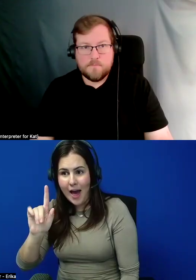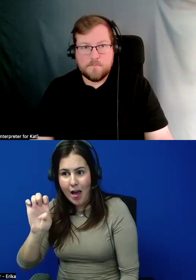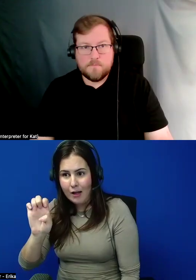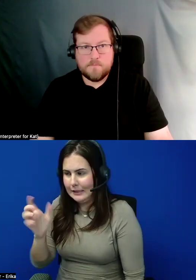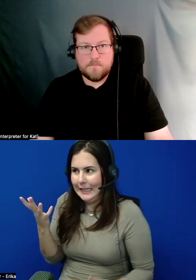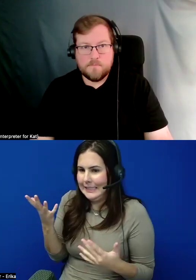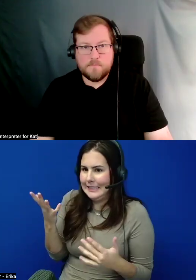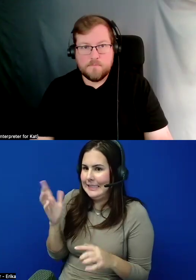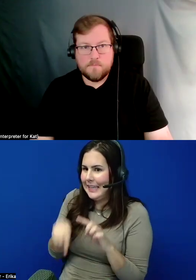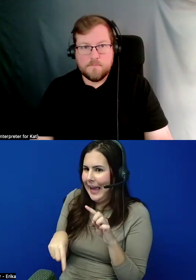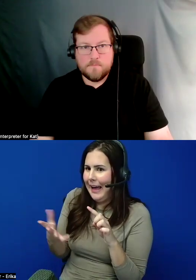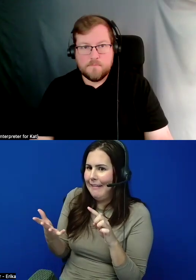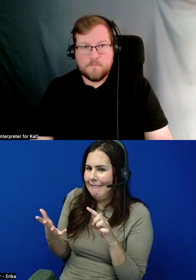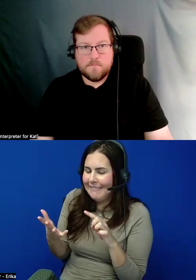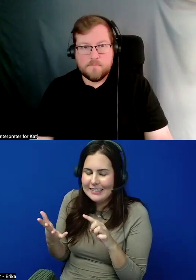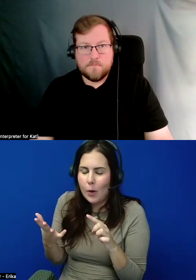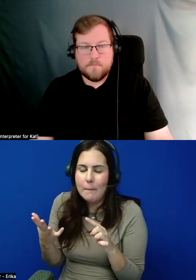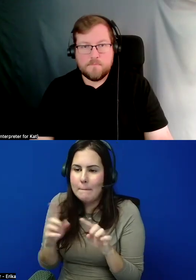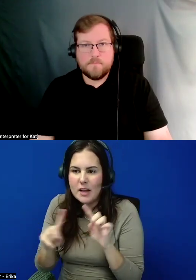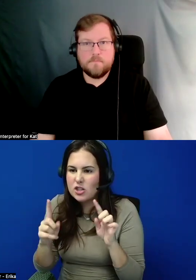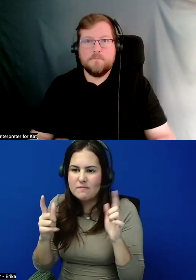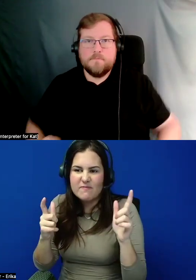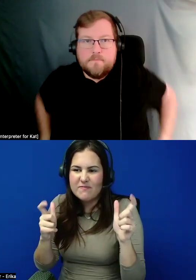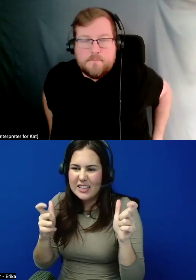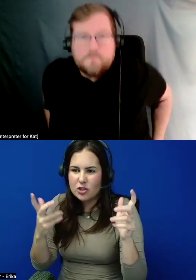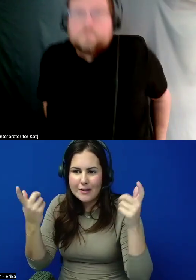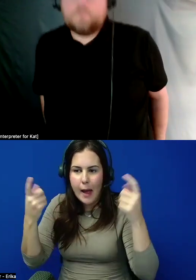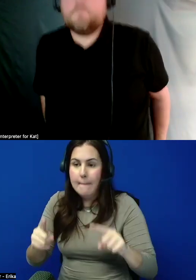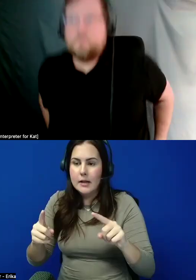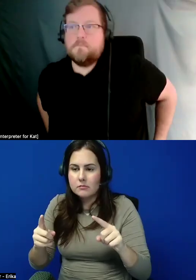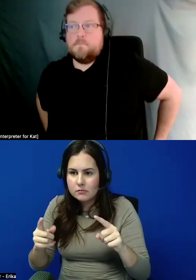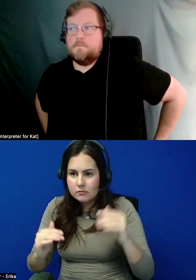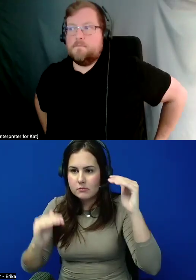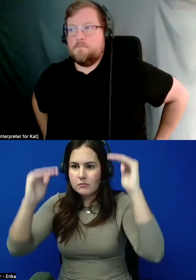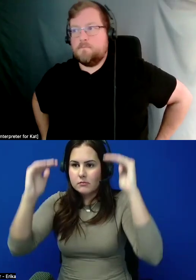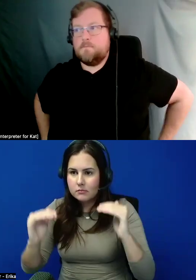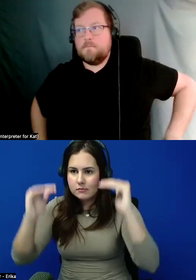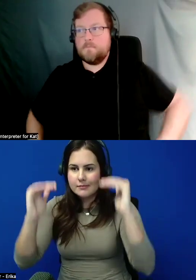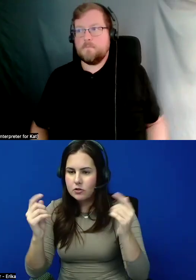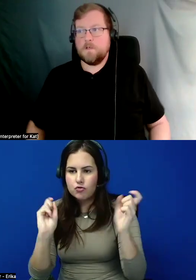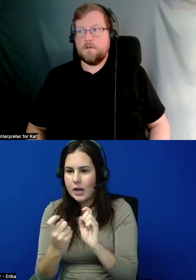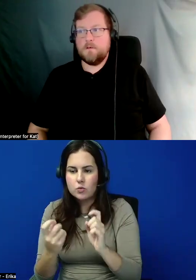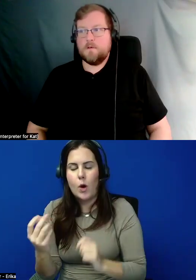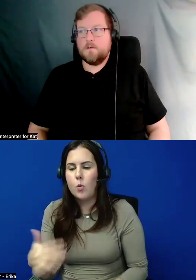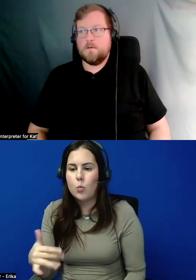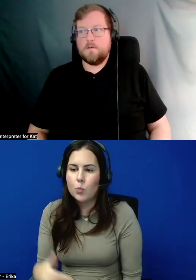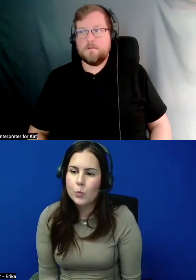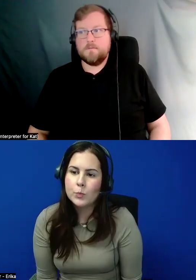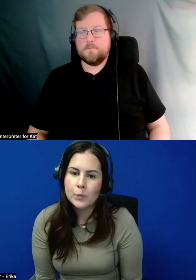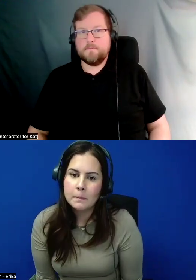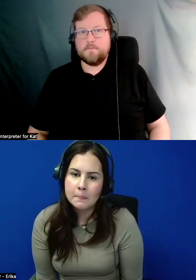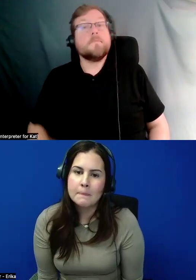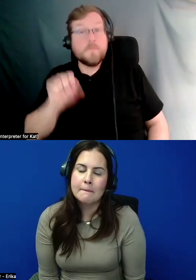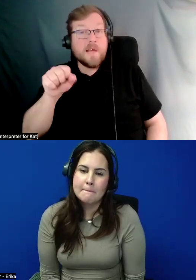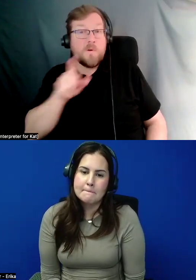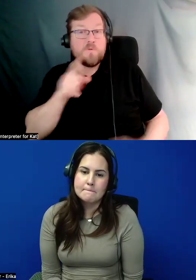But it was amazing. It's so fast. It's so extreme. Like just the level it changes over the year. Yeah, that was really nice.